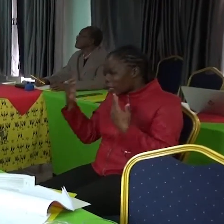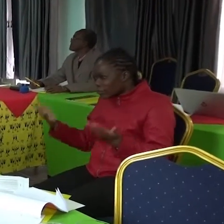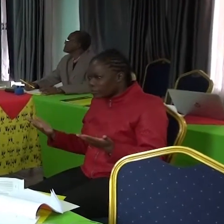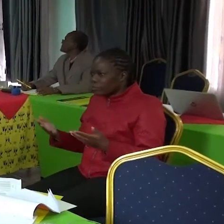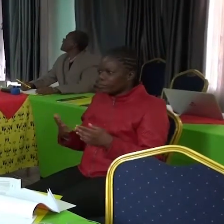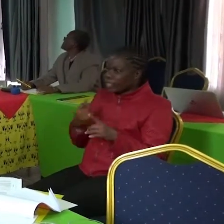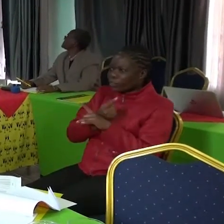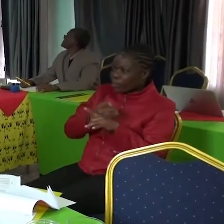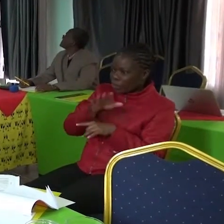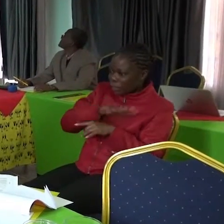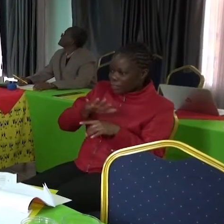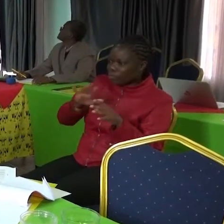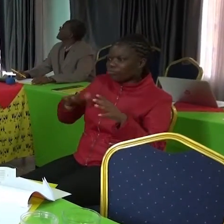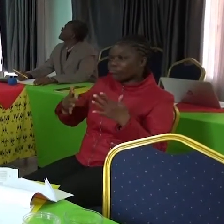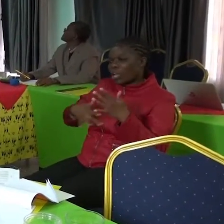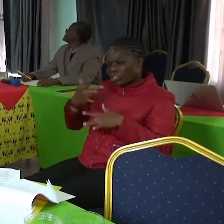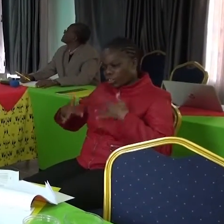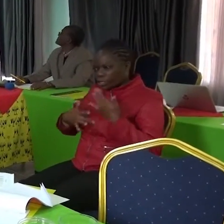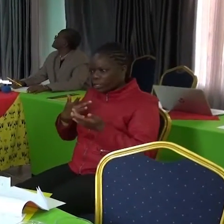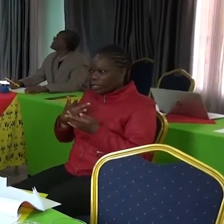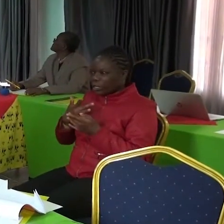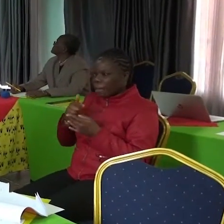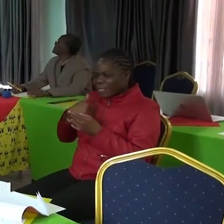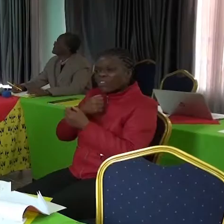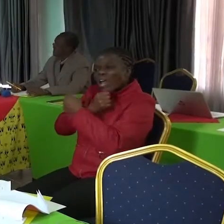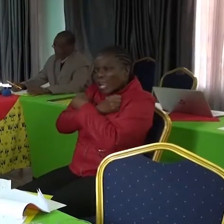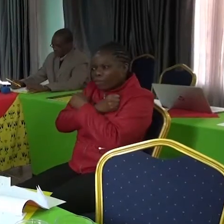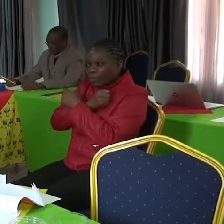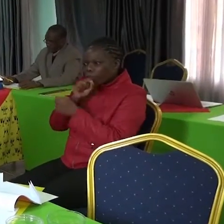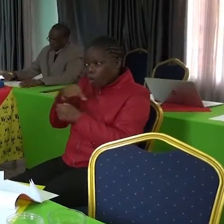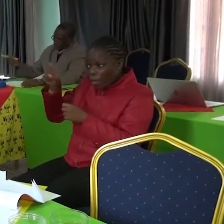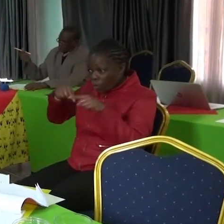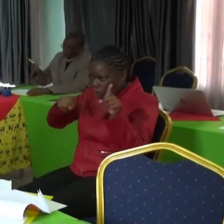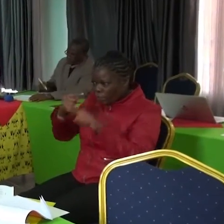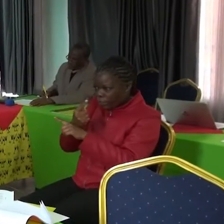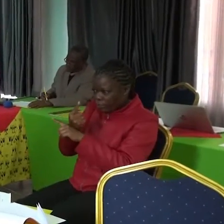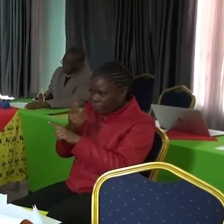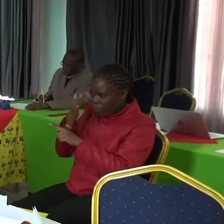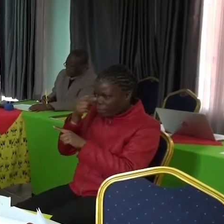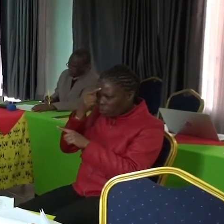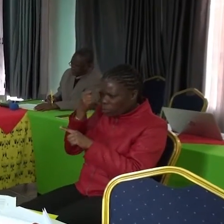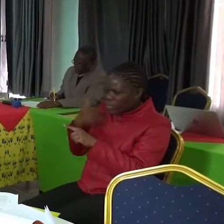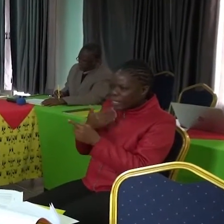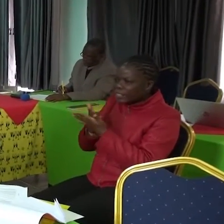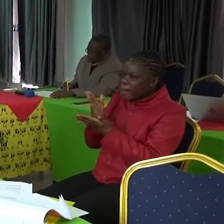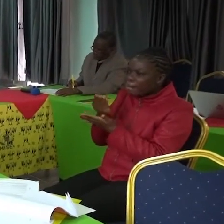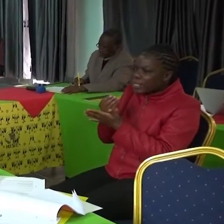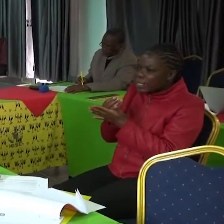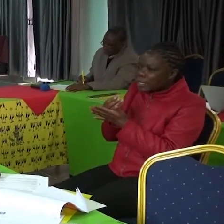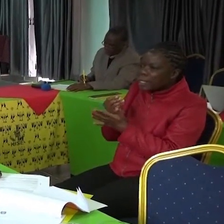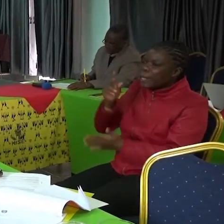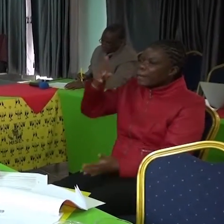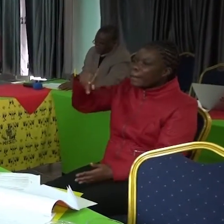nice. So, why did I like going? It's because there was the per diem. Is it still there? Per